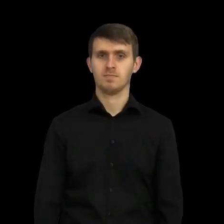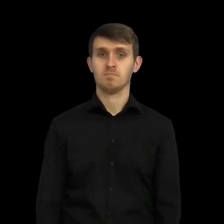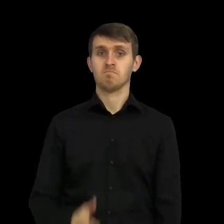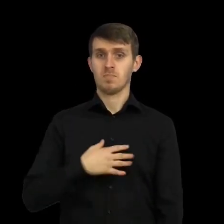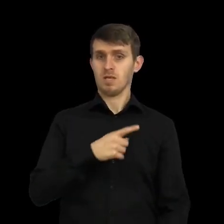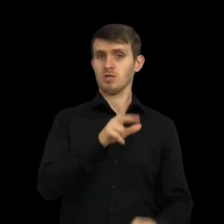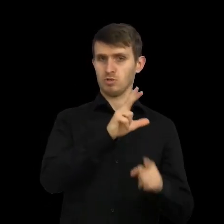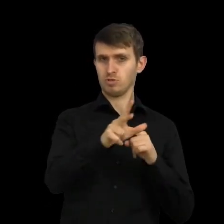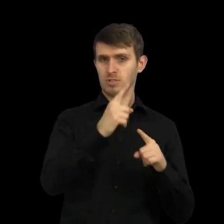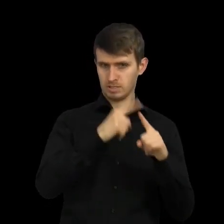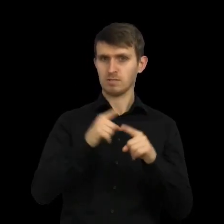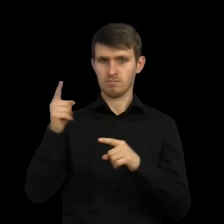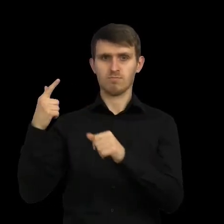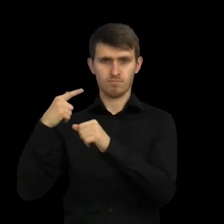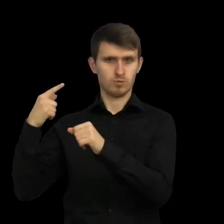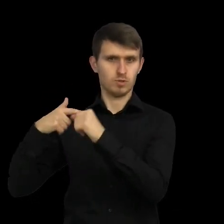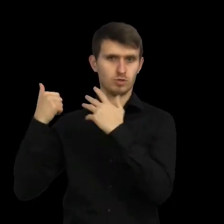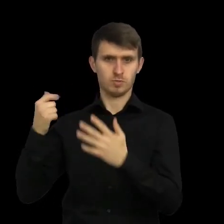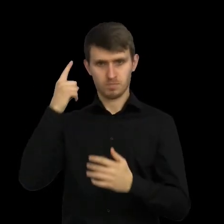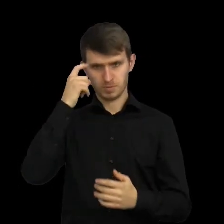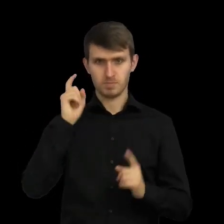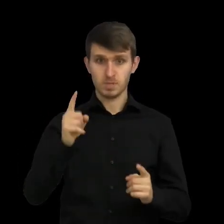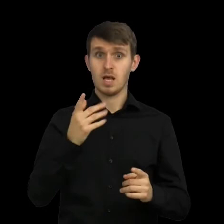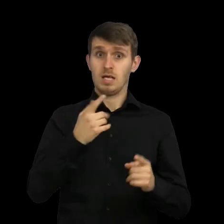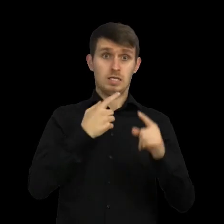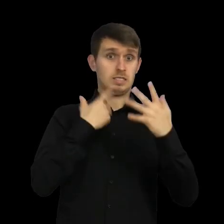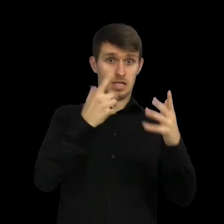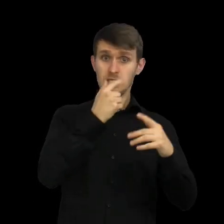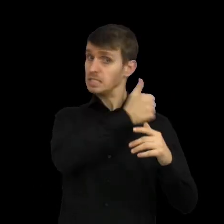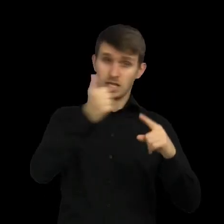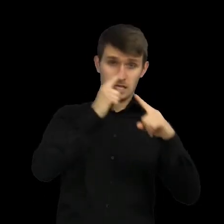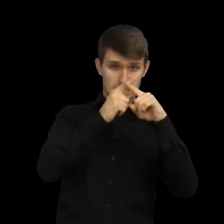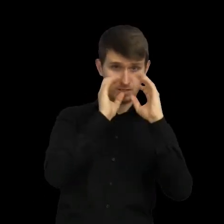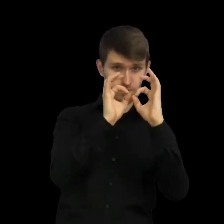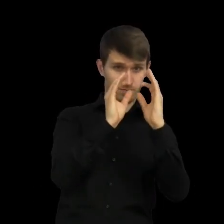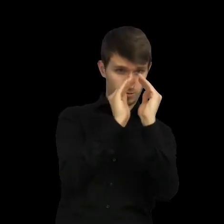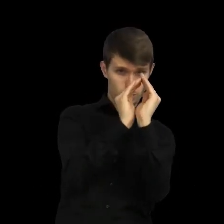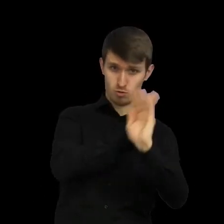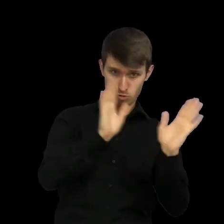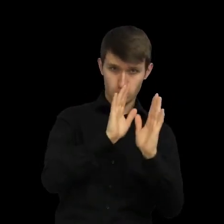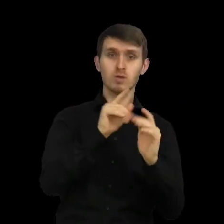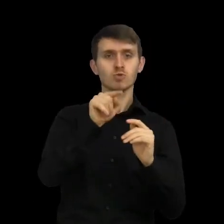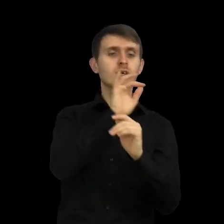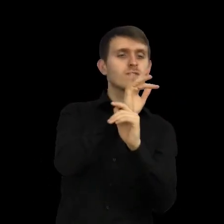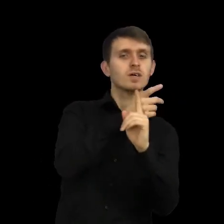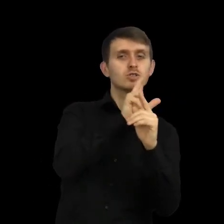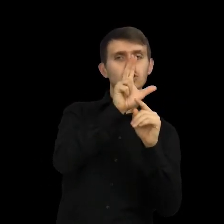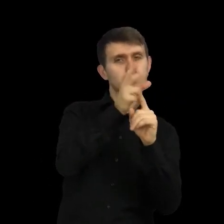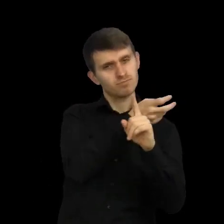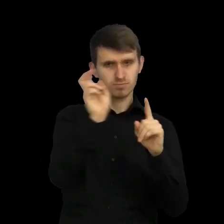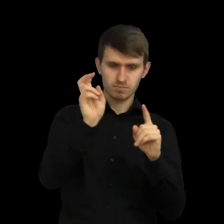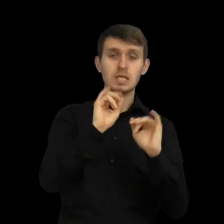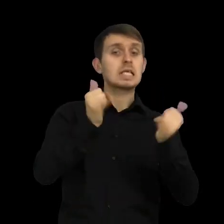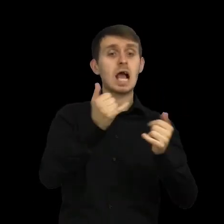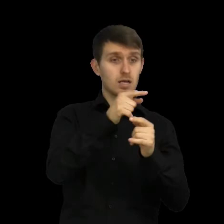have a negative 13 times the x here. So the best way to isolate it is if we have something times x, if we divide by that something, we'll isolate the